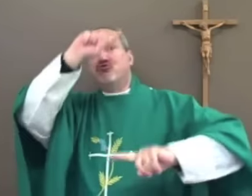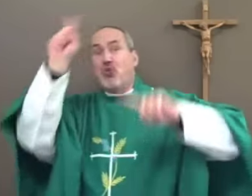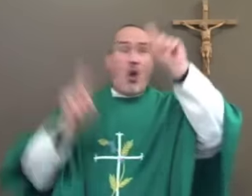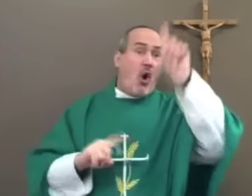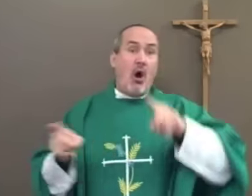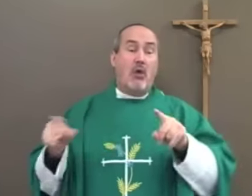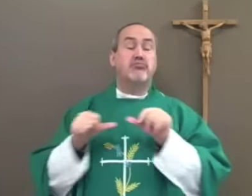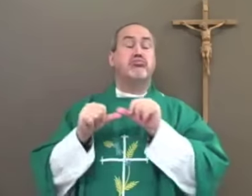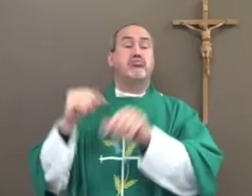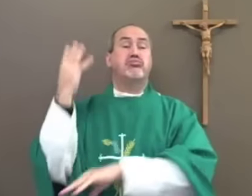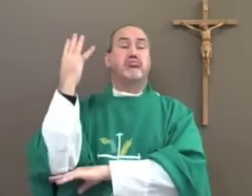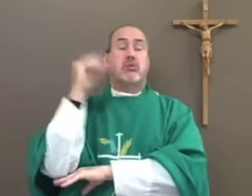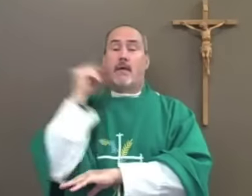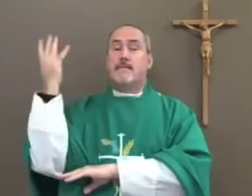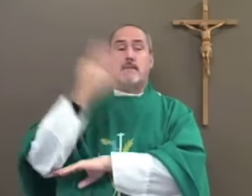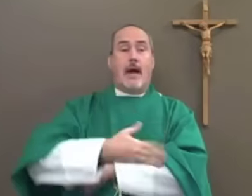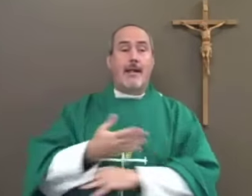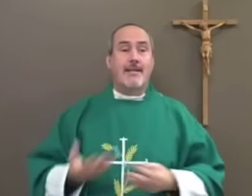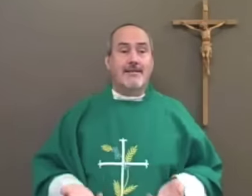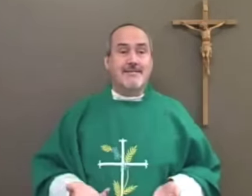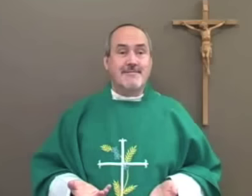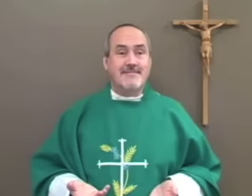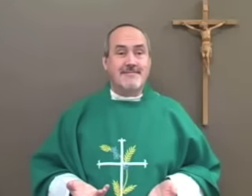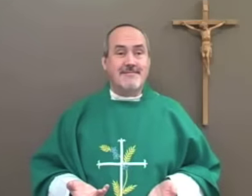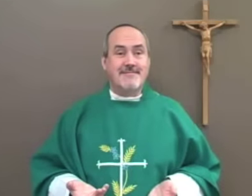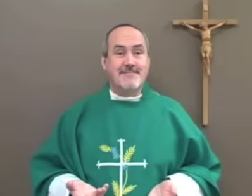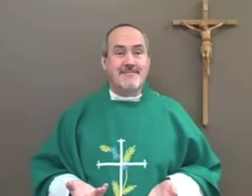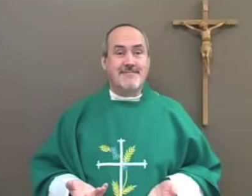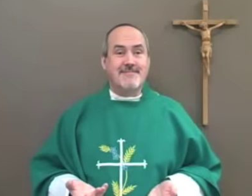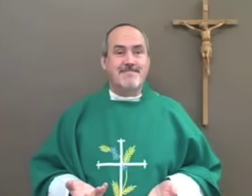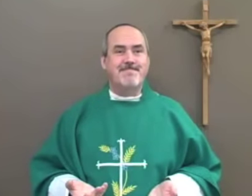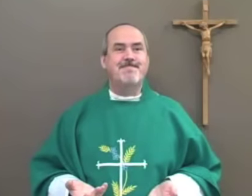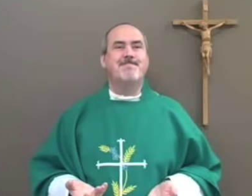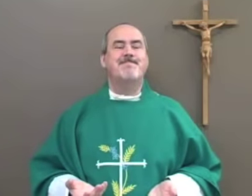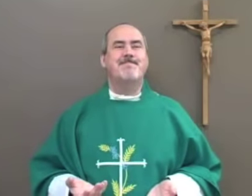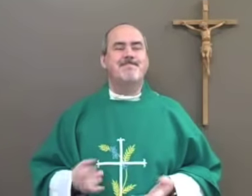systems were deep and firm, and they stood strong throughout the storms.